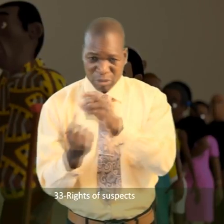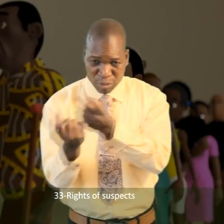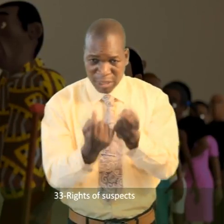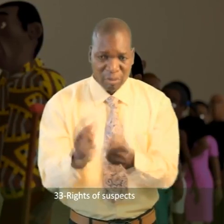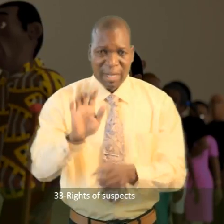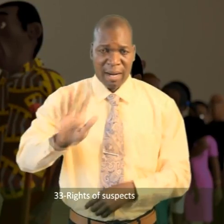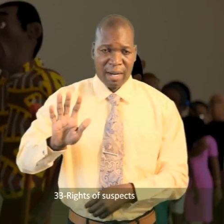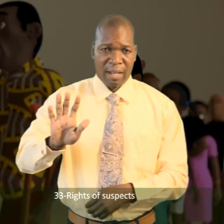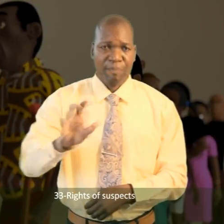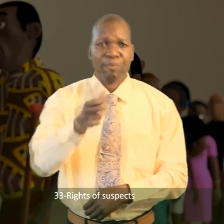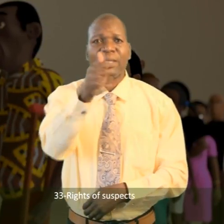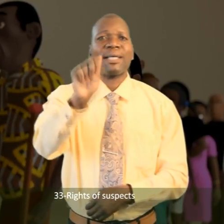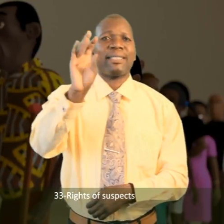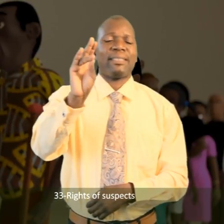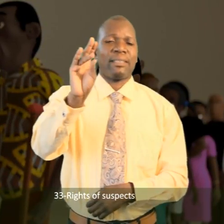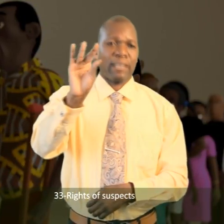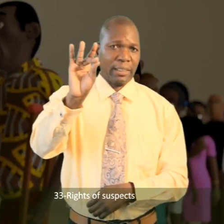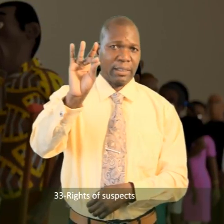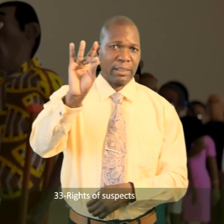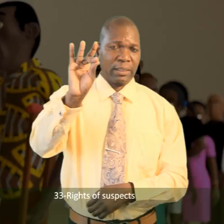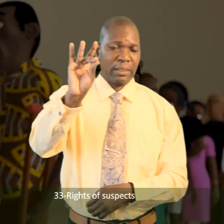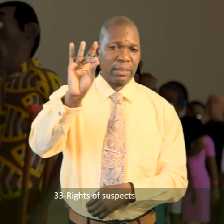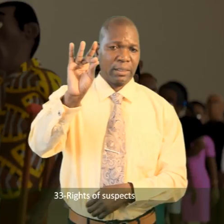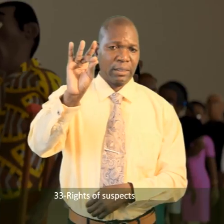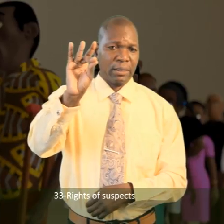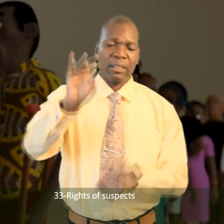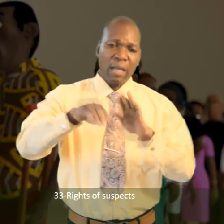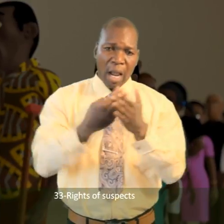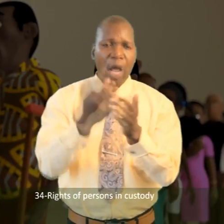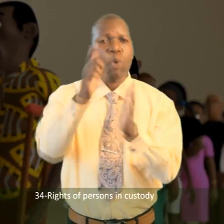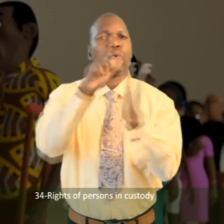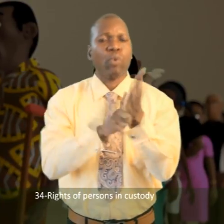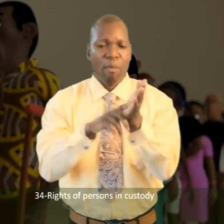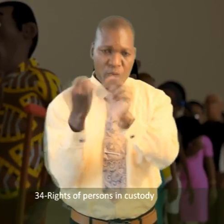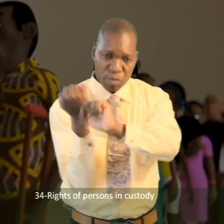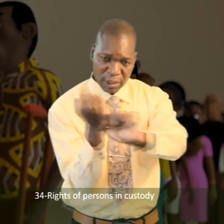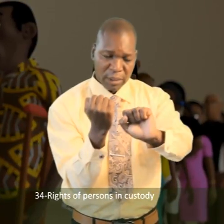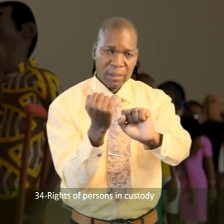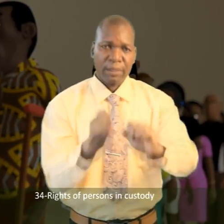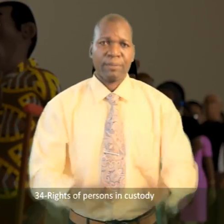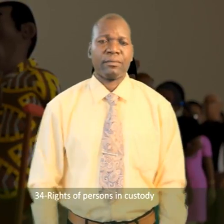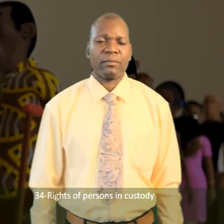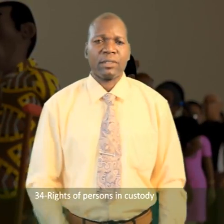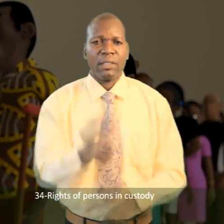33, rights of suspects. 34, rights of persons in